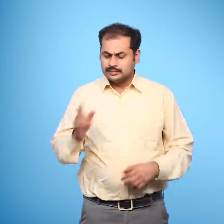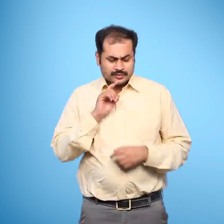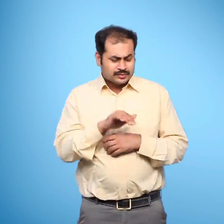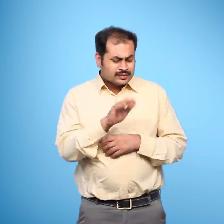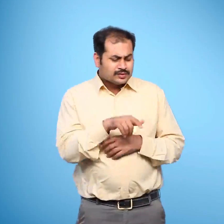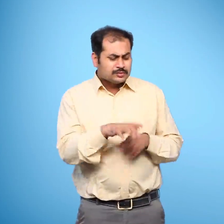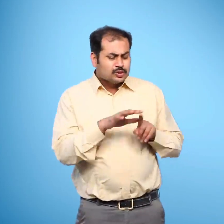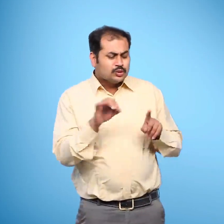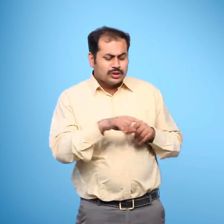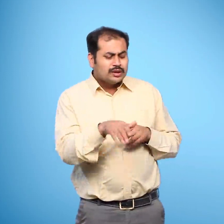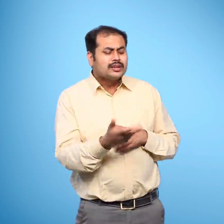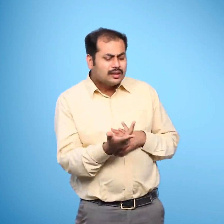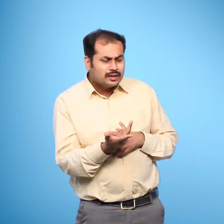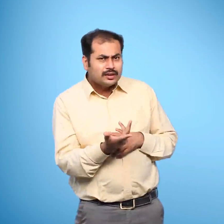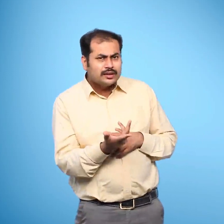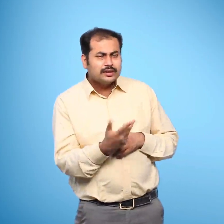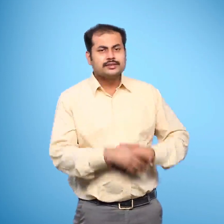Akka asked Velu,